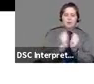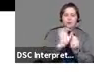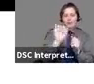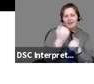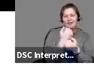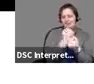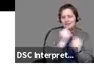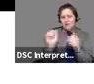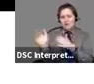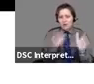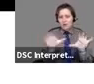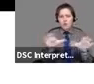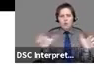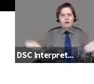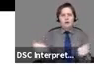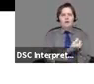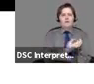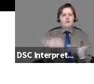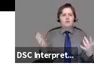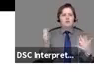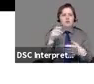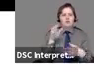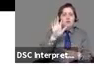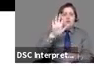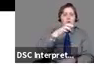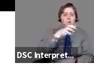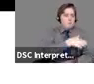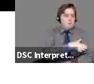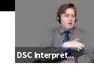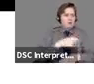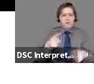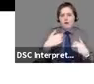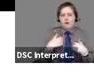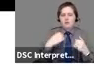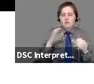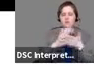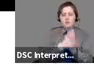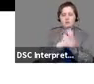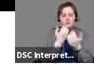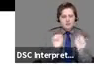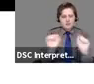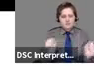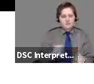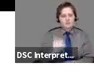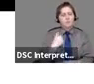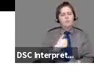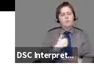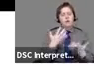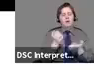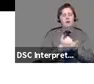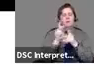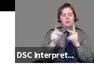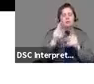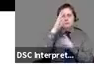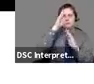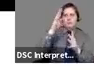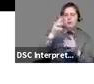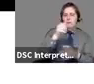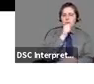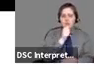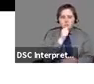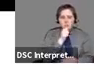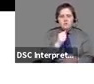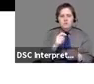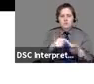safety plan to do everything in your power to be safe. We like to help individuals come up with passcodes